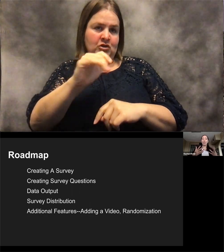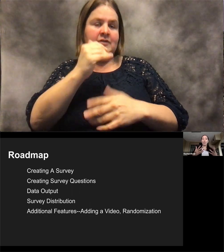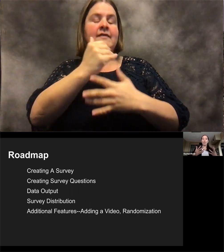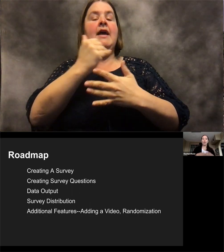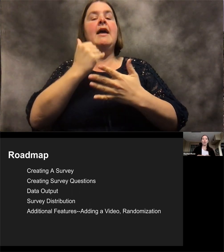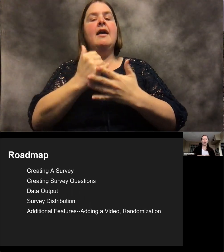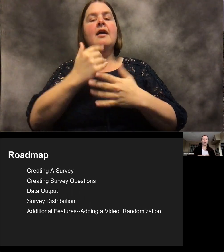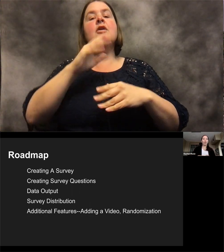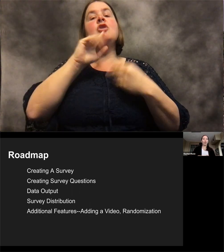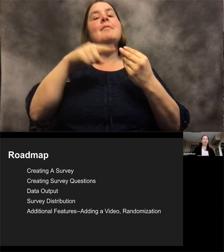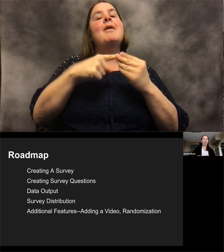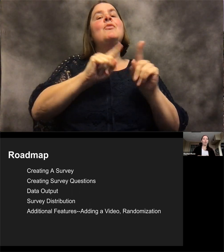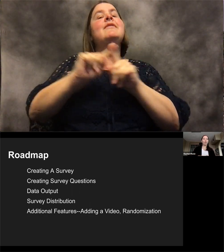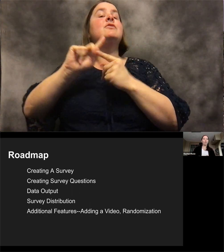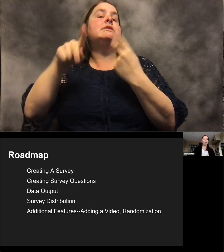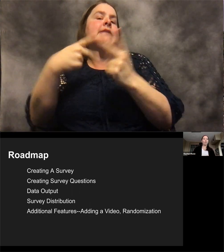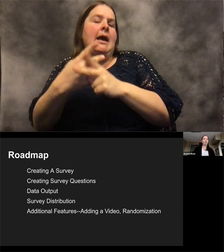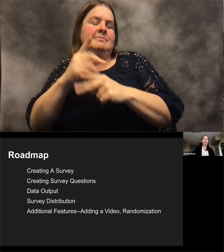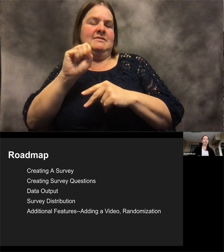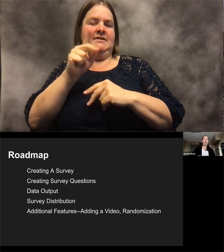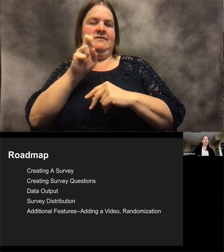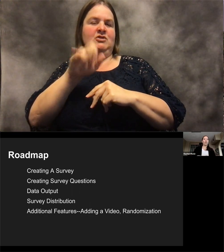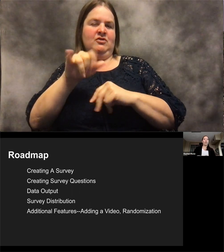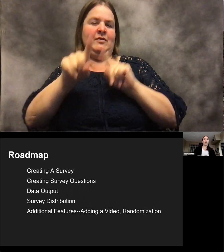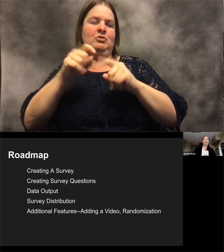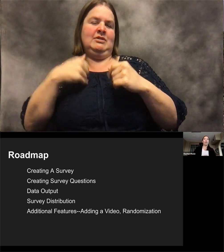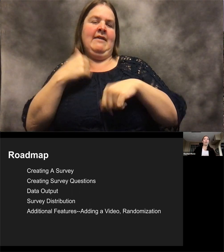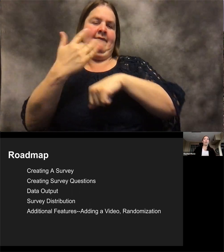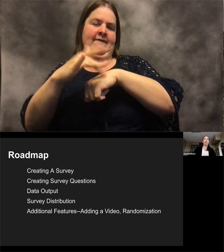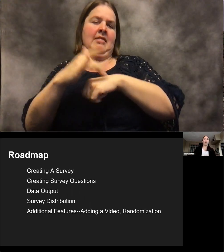different types of survey questions.